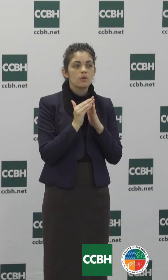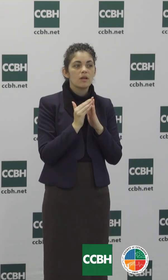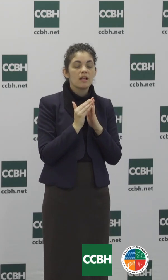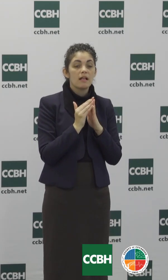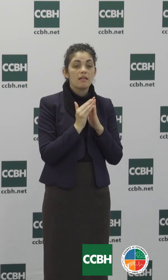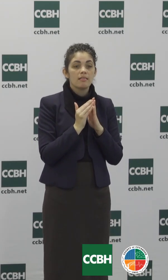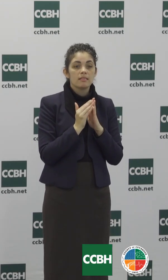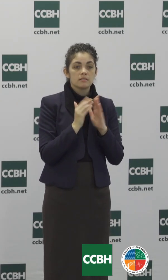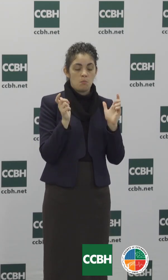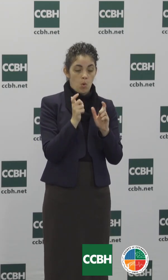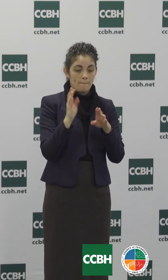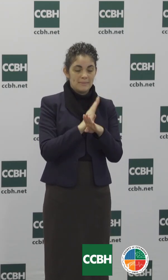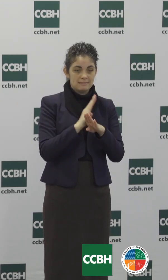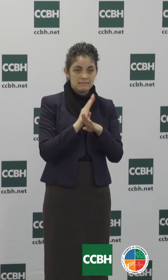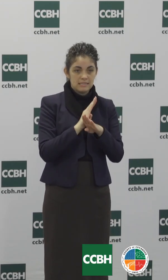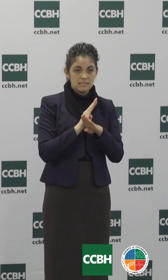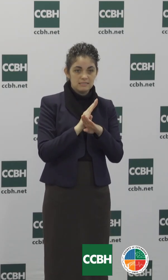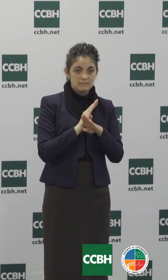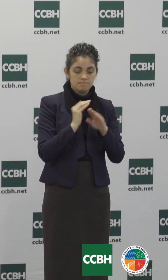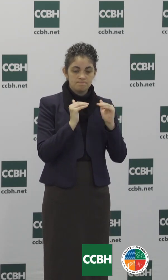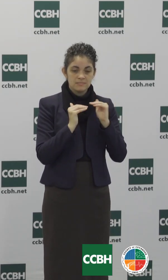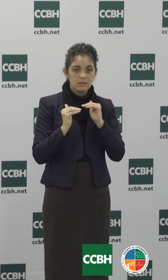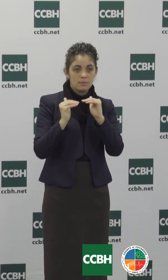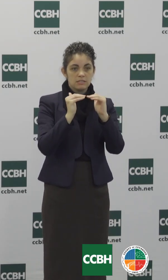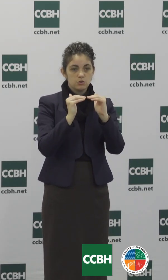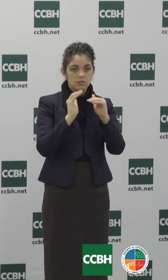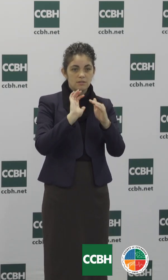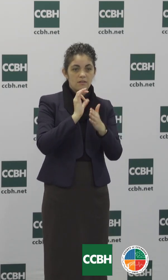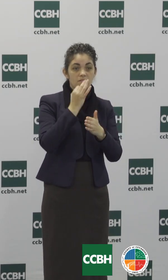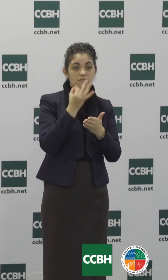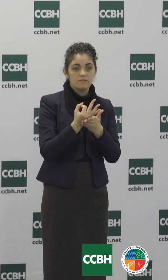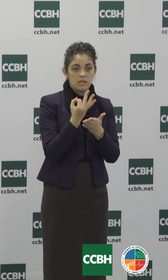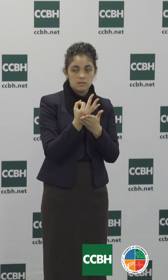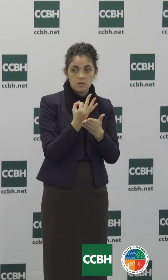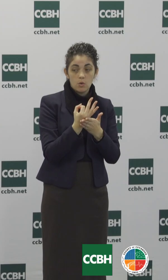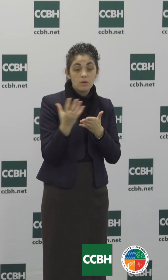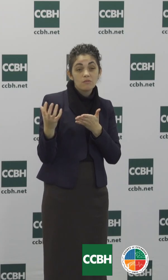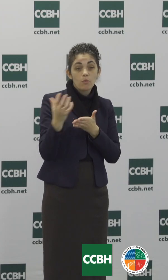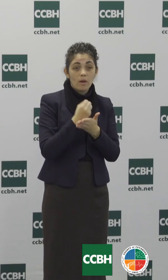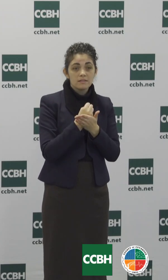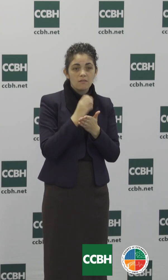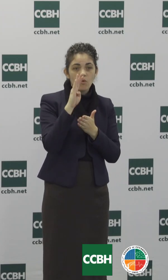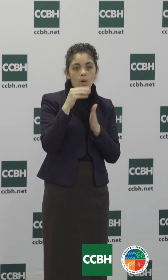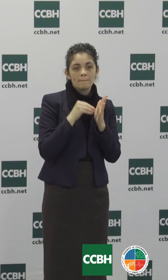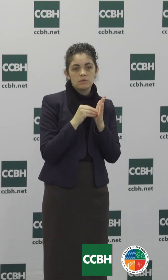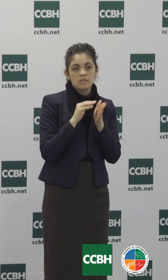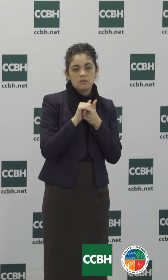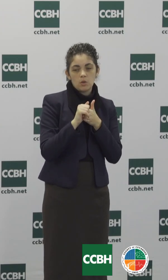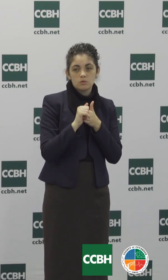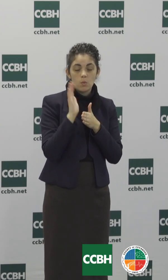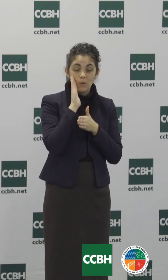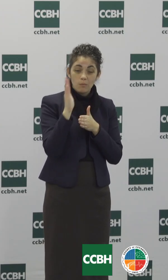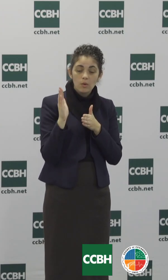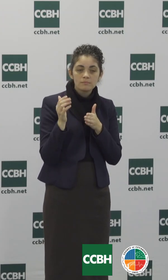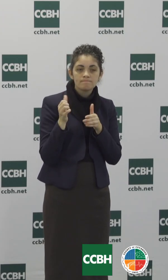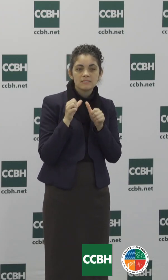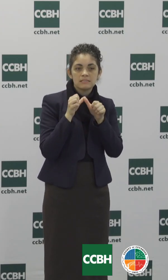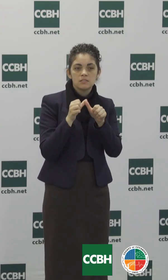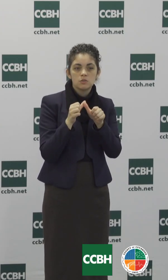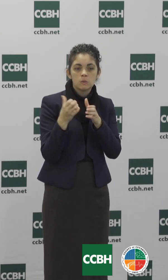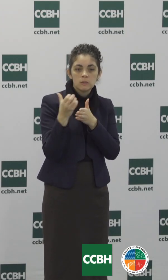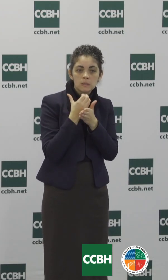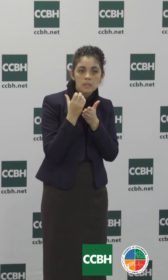Stabilization Fund. To date, we've raised over $4 million for the fund, and we're continuing to